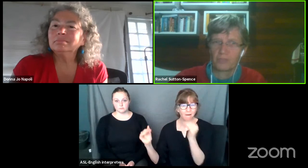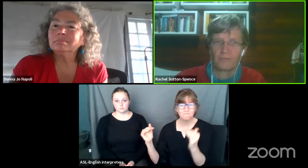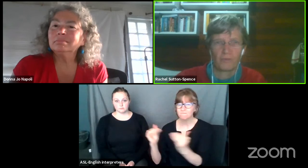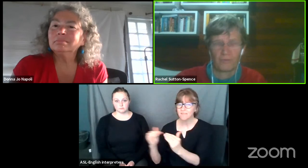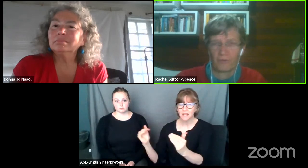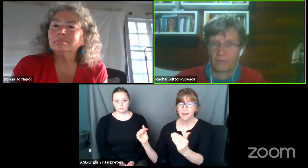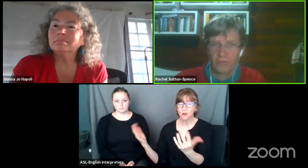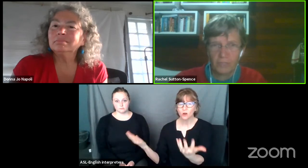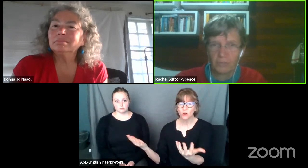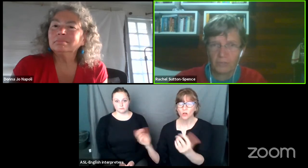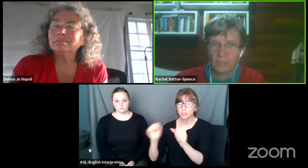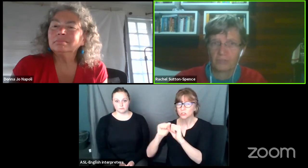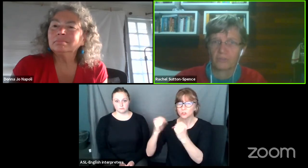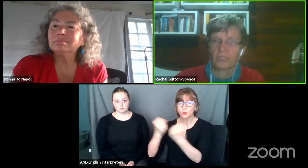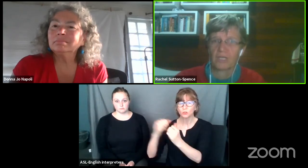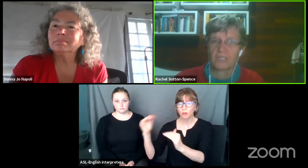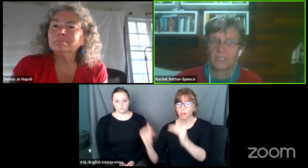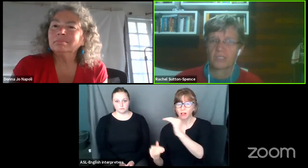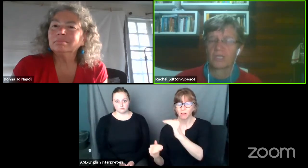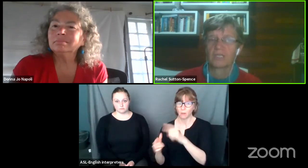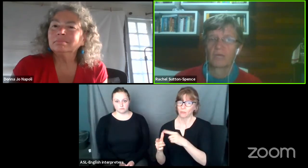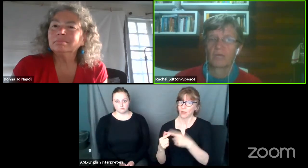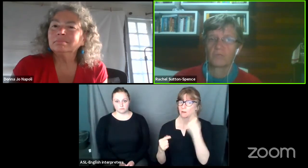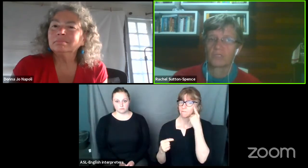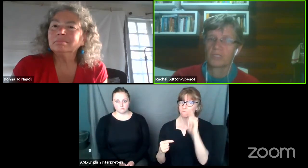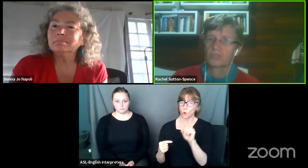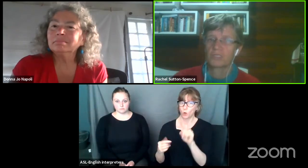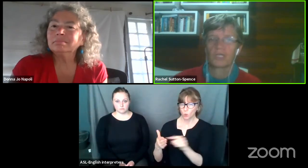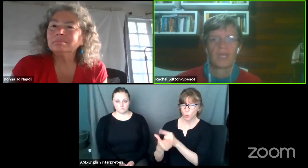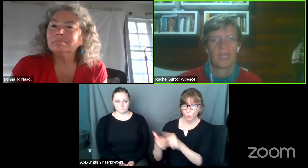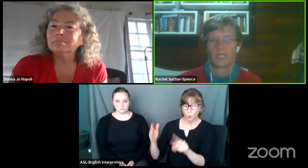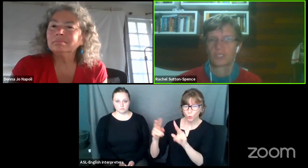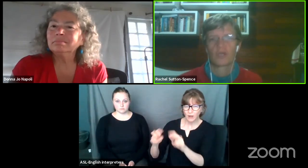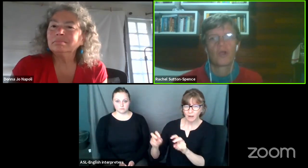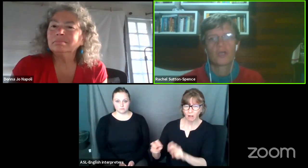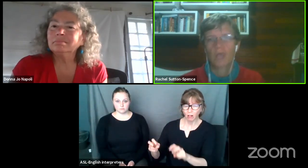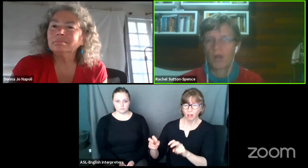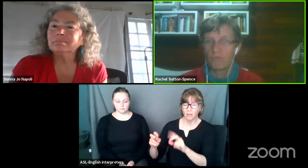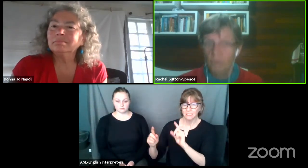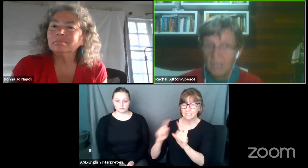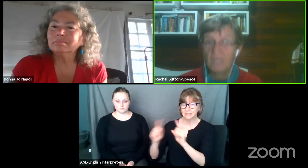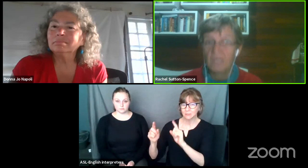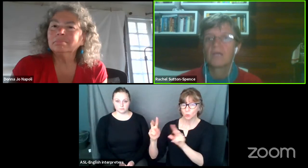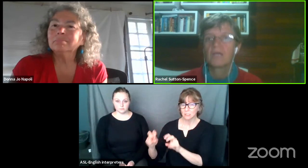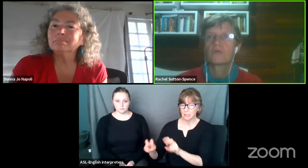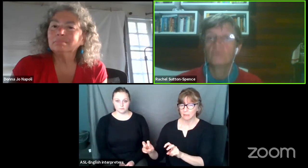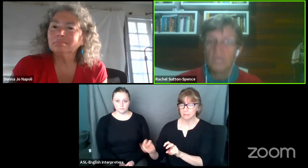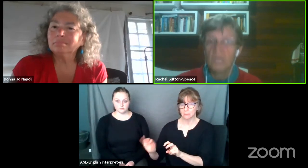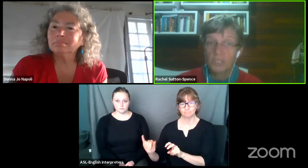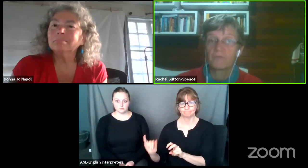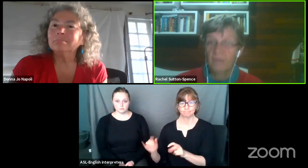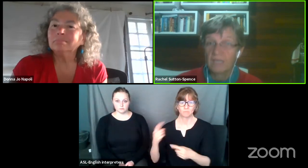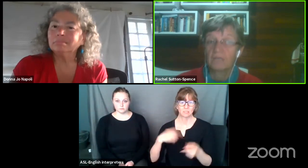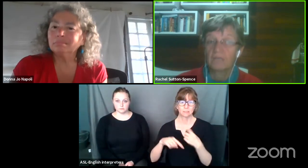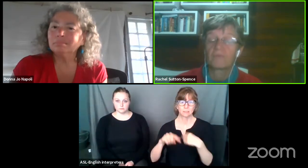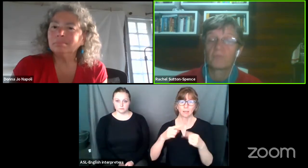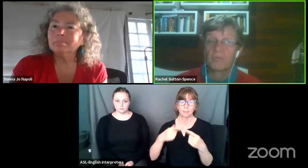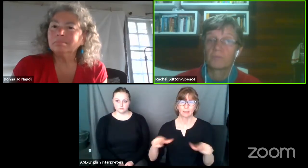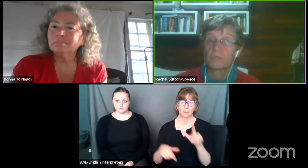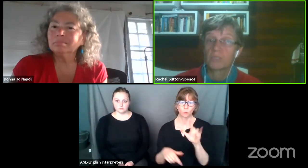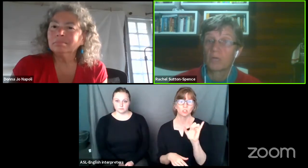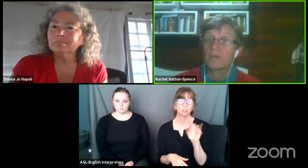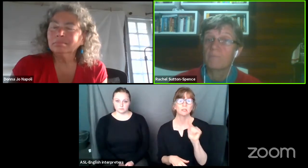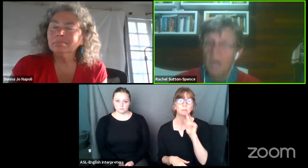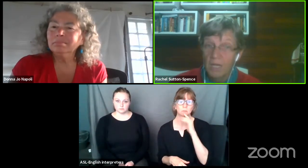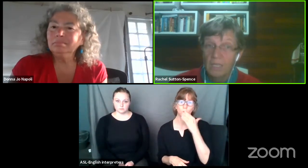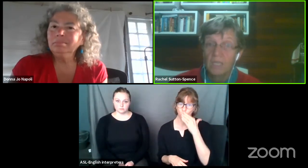the point of view of critical discourse analysis, sign language literature is a really rich vein for people